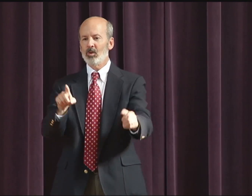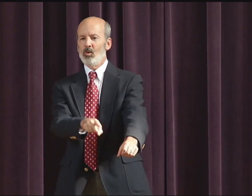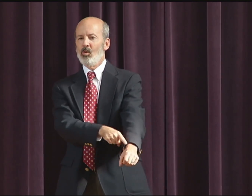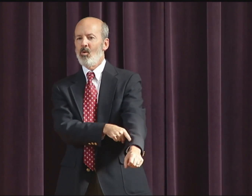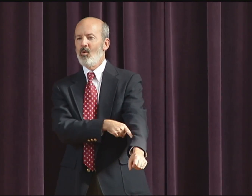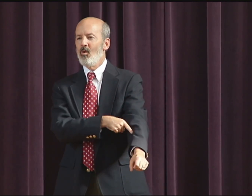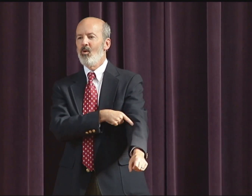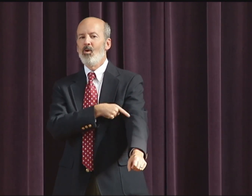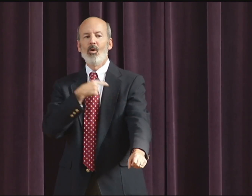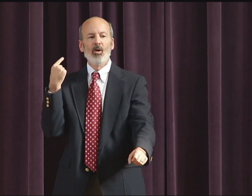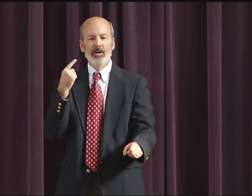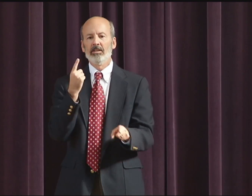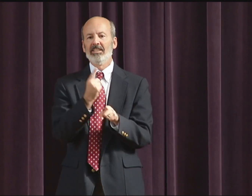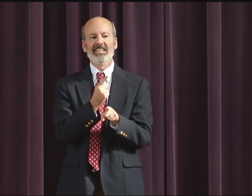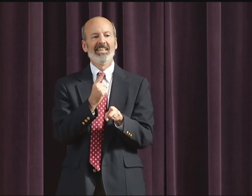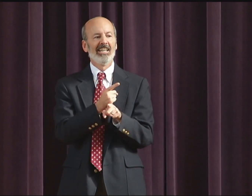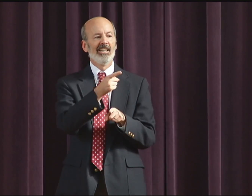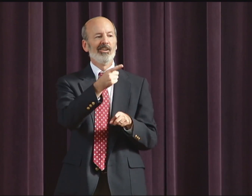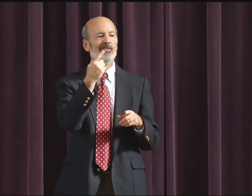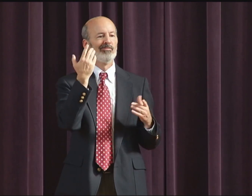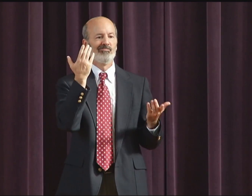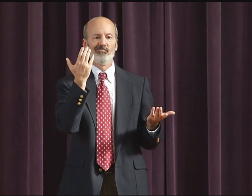And as you came up here to receive your medallions,